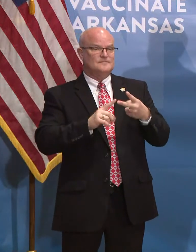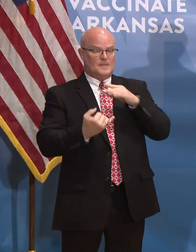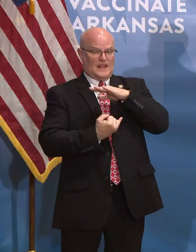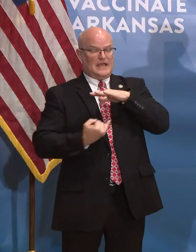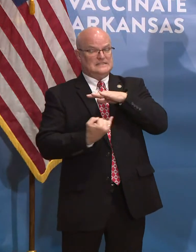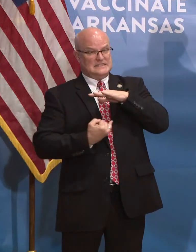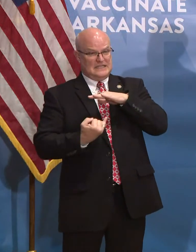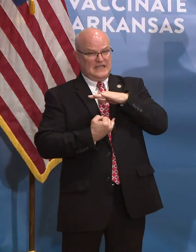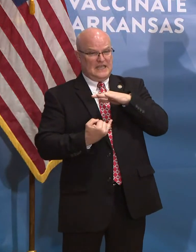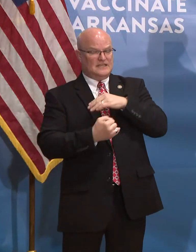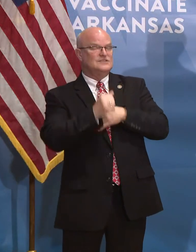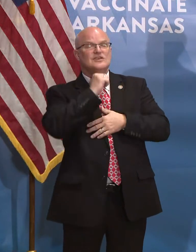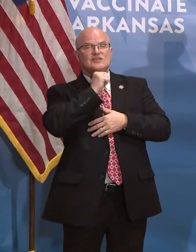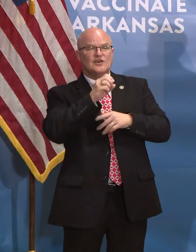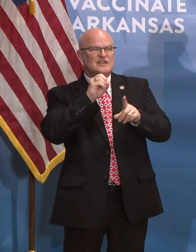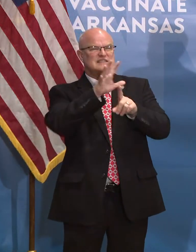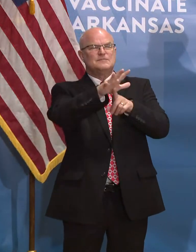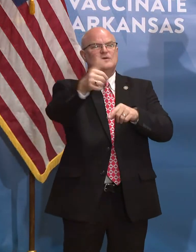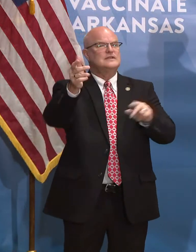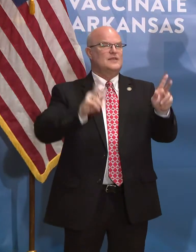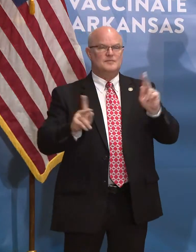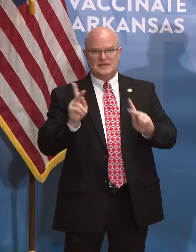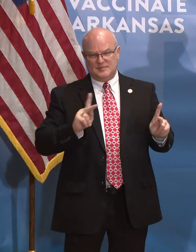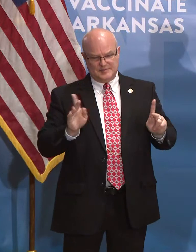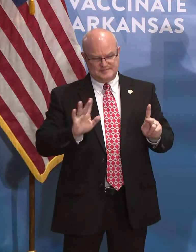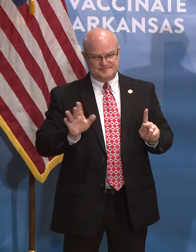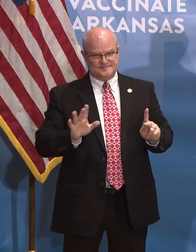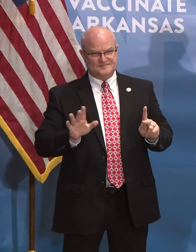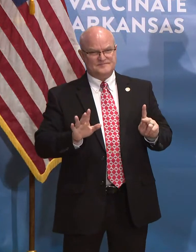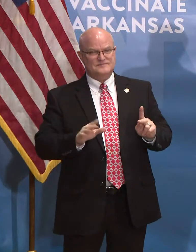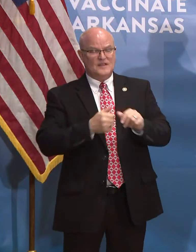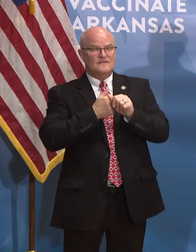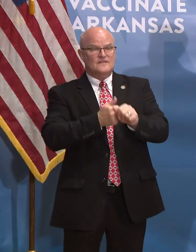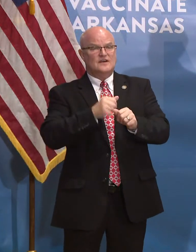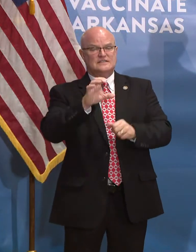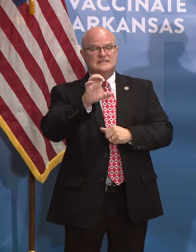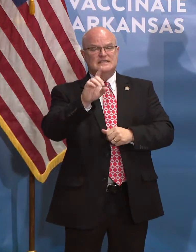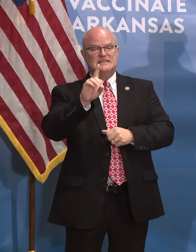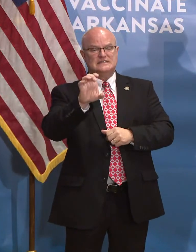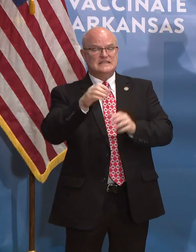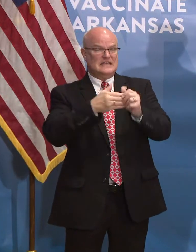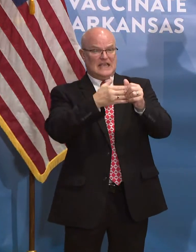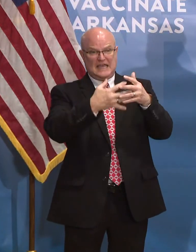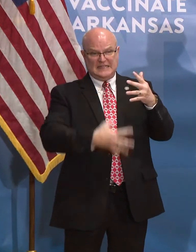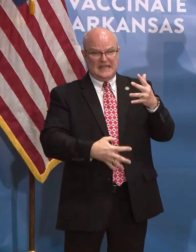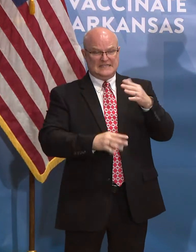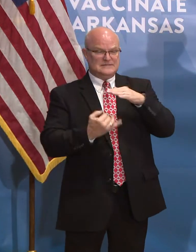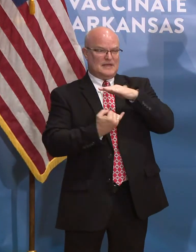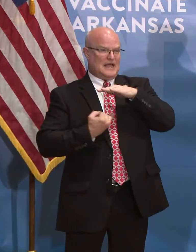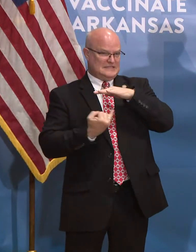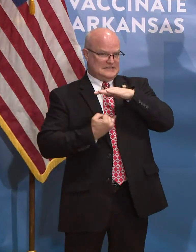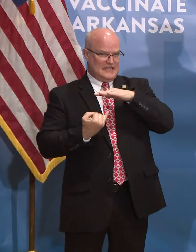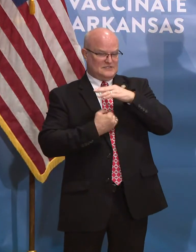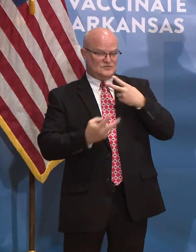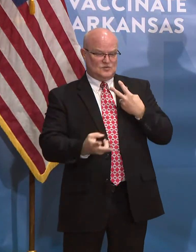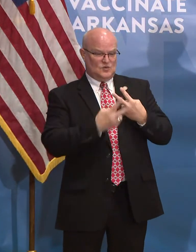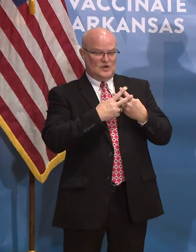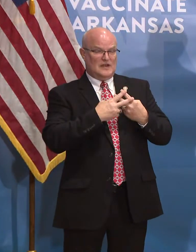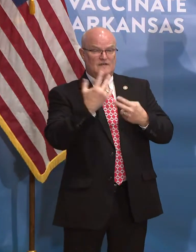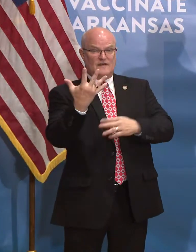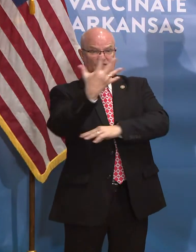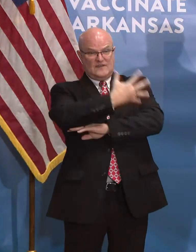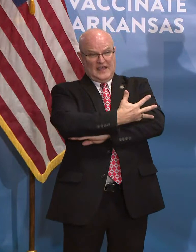isolate so you don't expose anyone else, and follow the CDC guidelines on isolation for